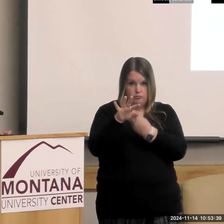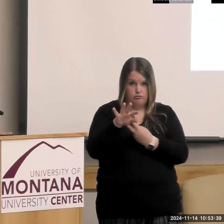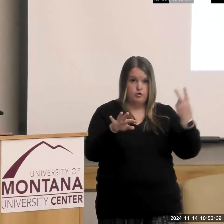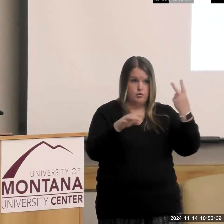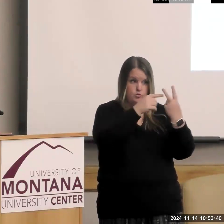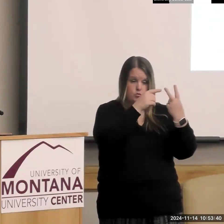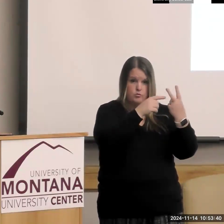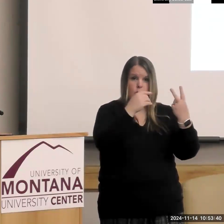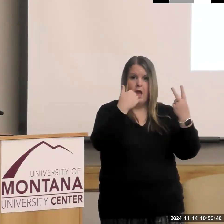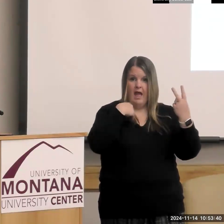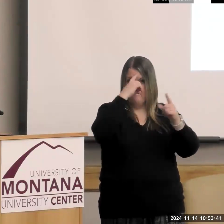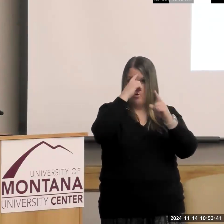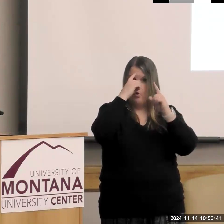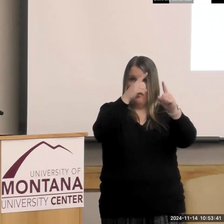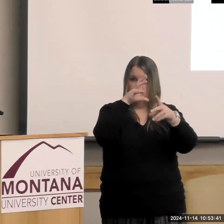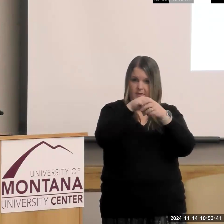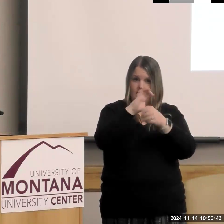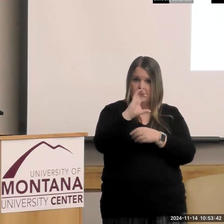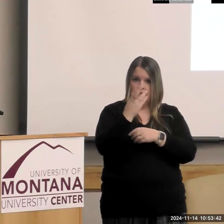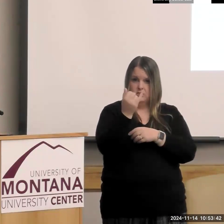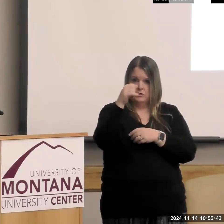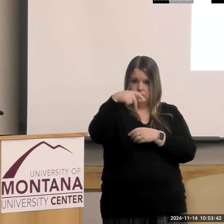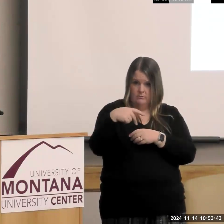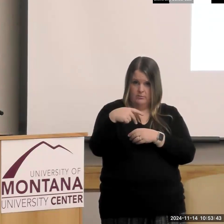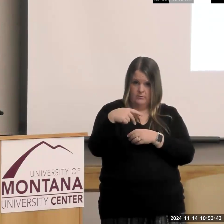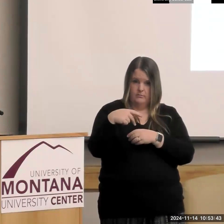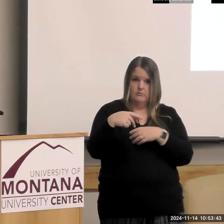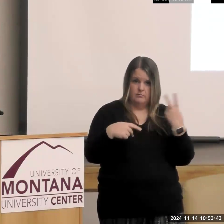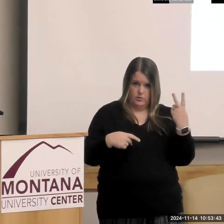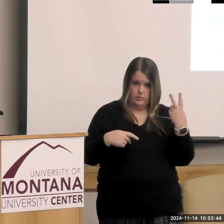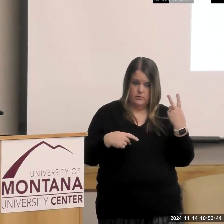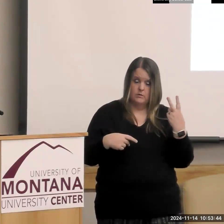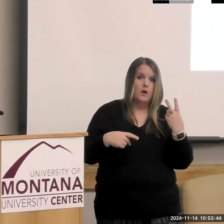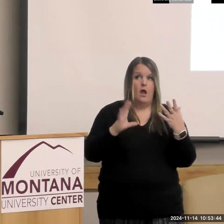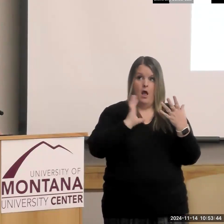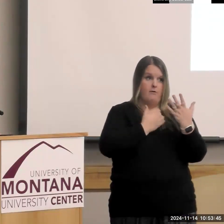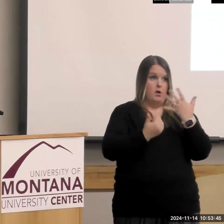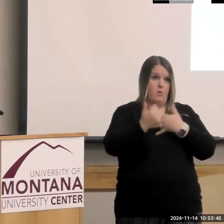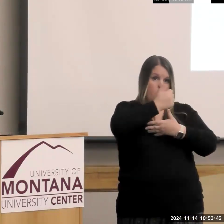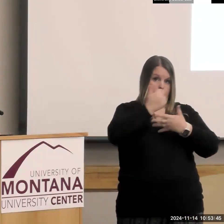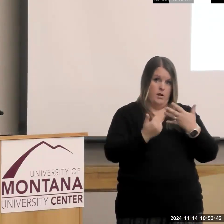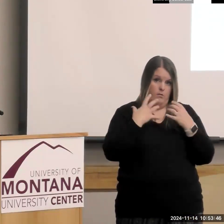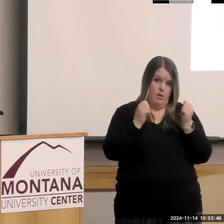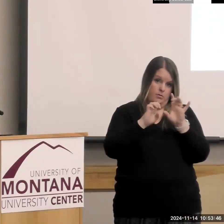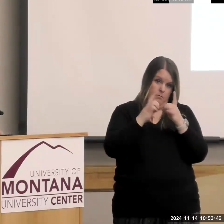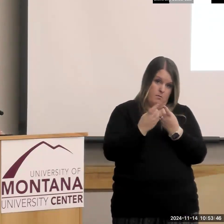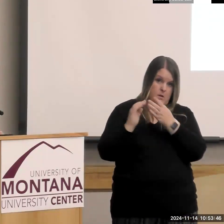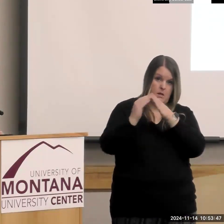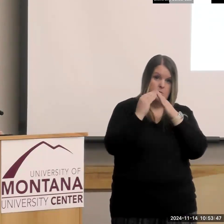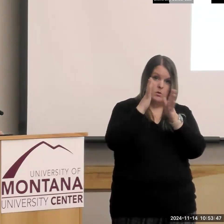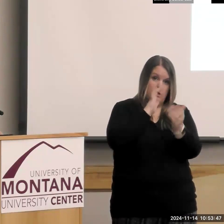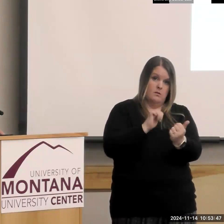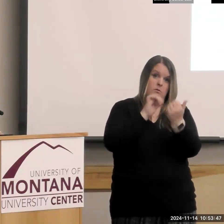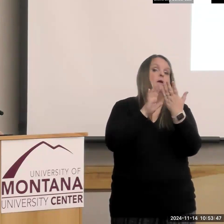within their CHIPs, right? That said, of the priorities that our health department and our community are going to